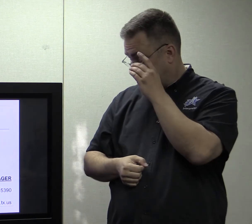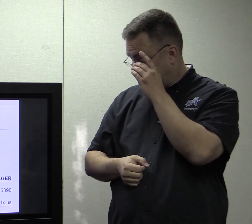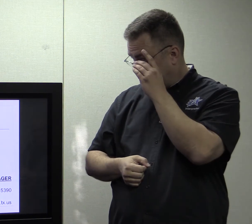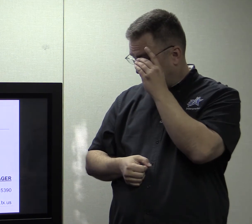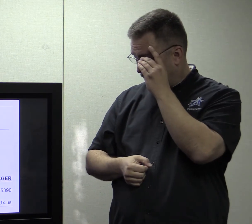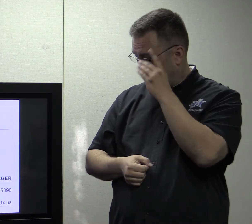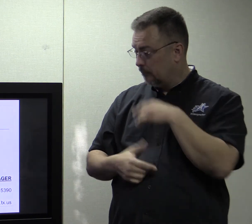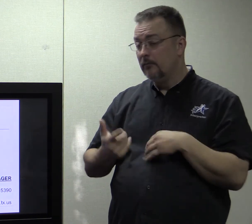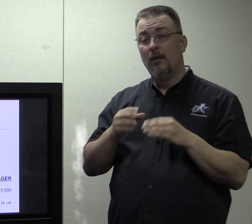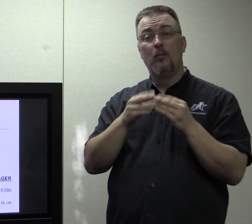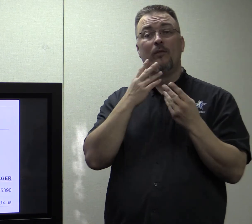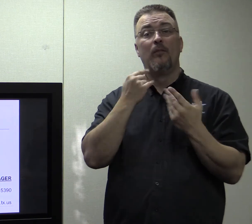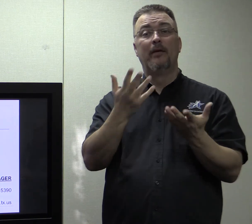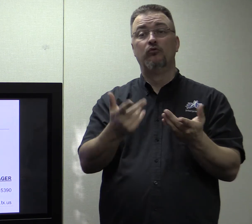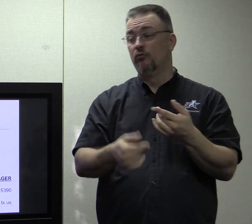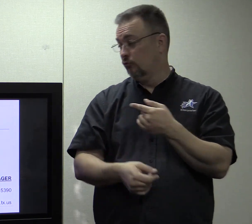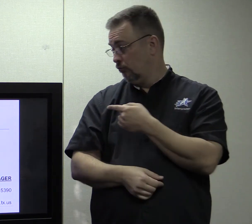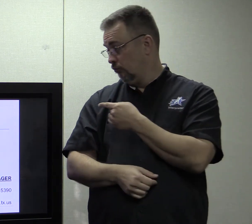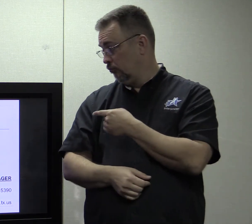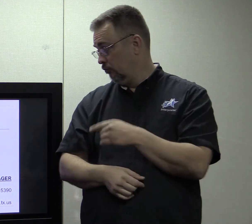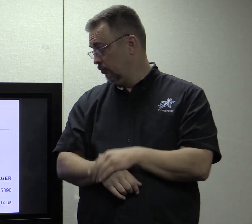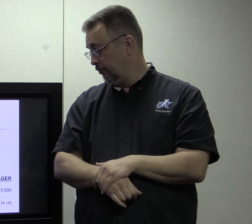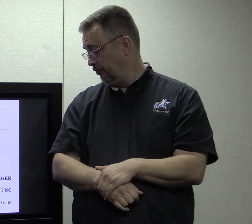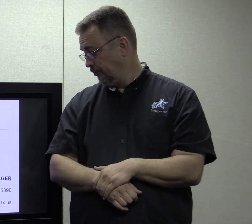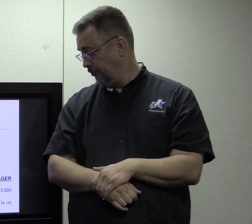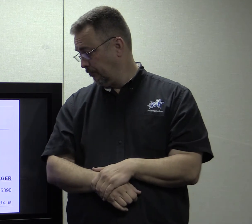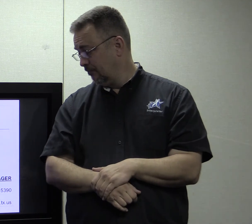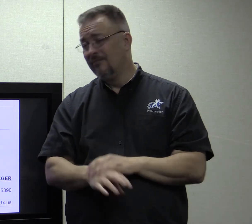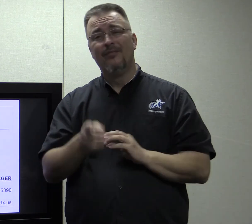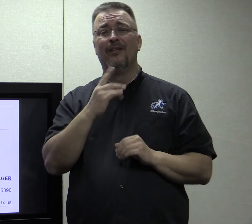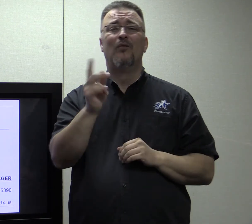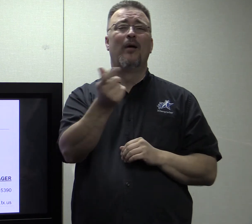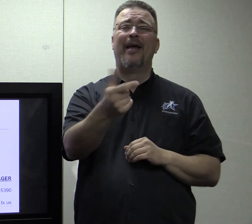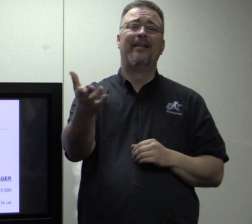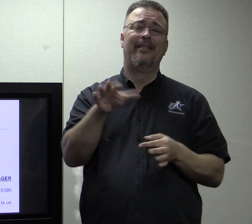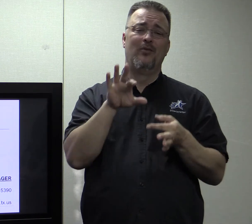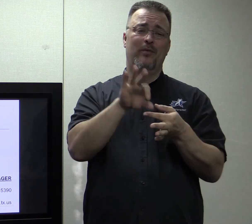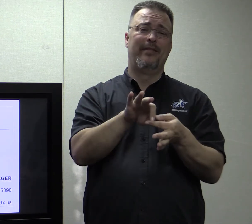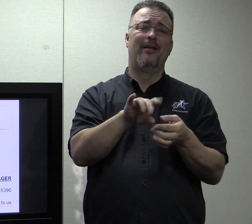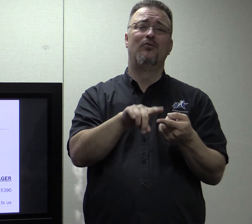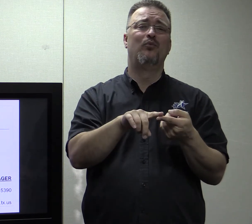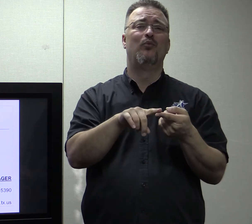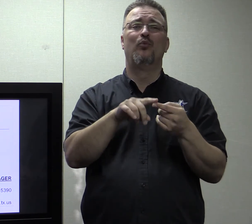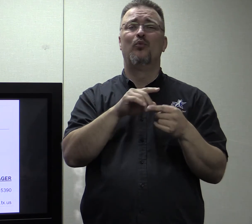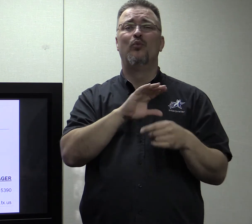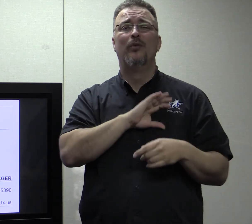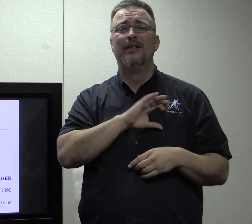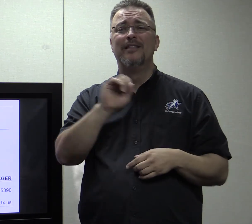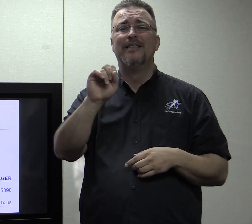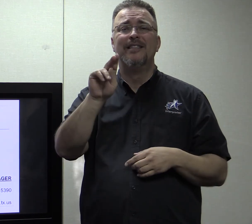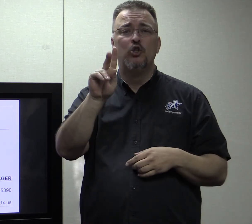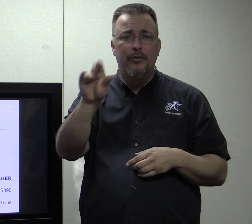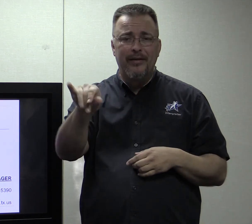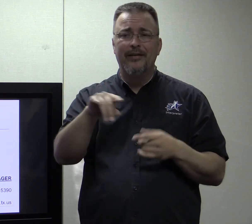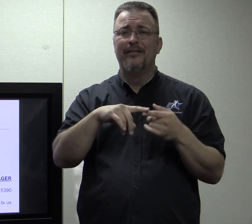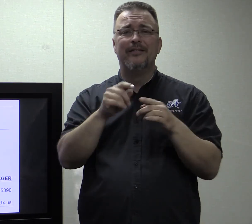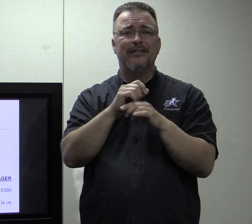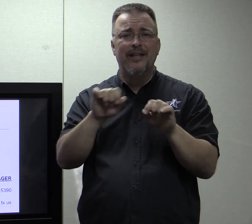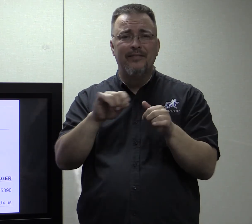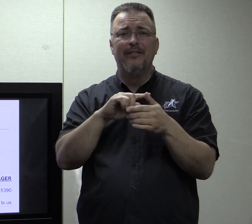For more information on anything relating to security and safety and